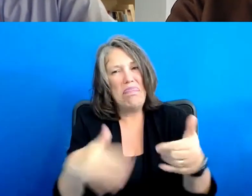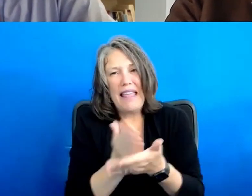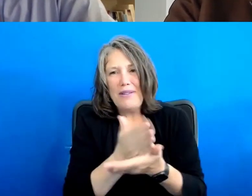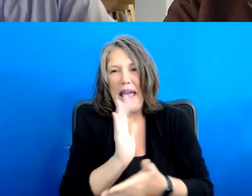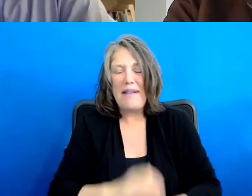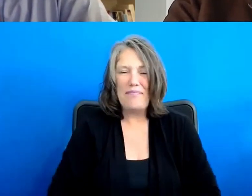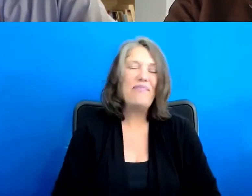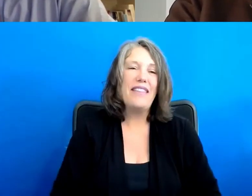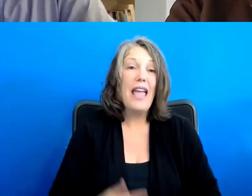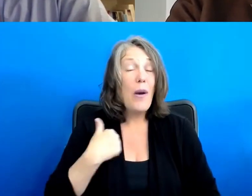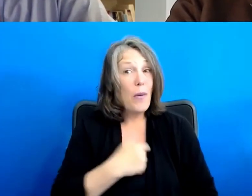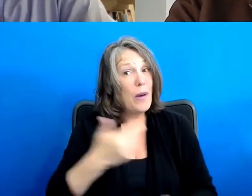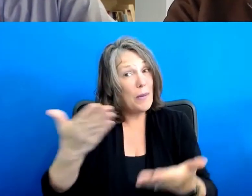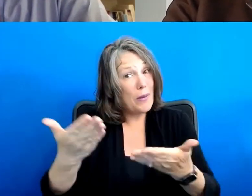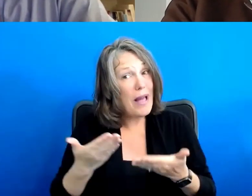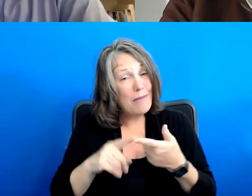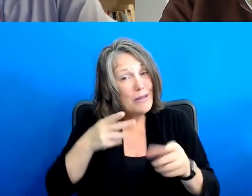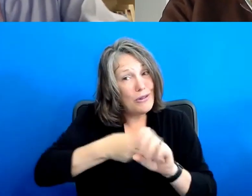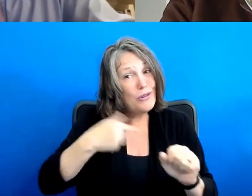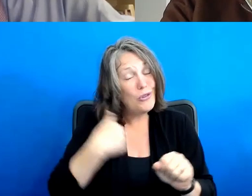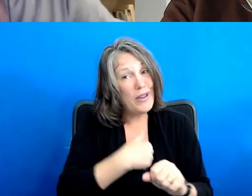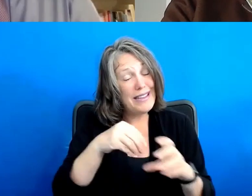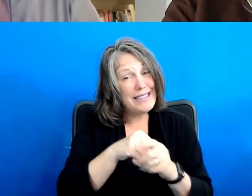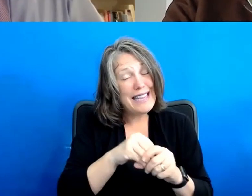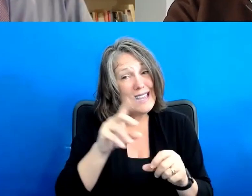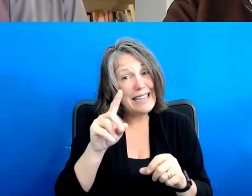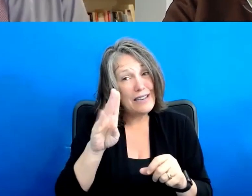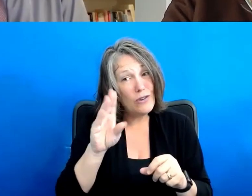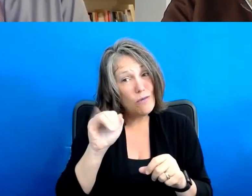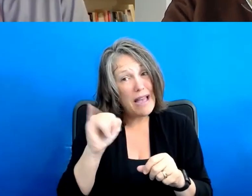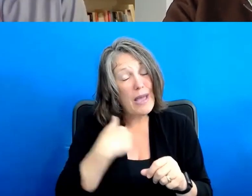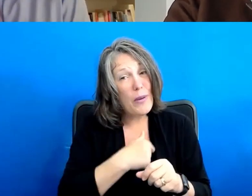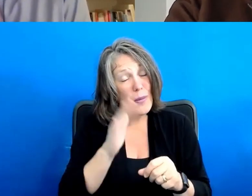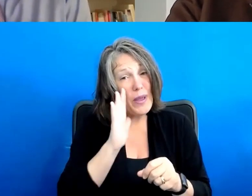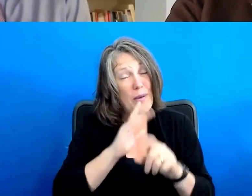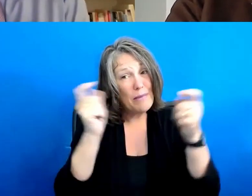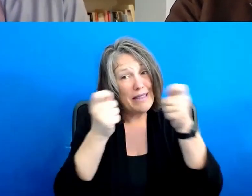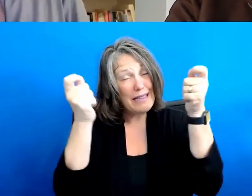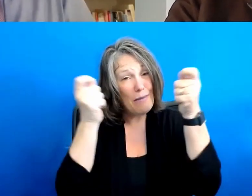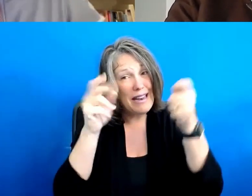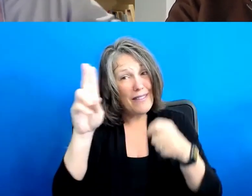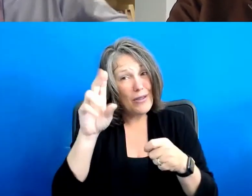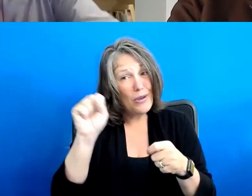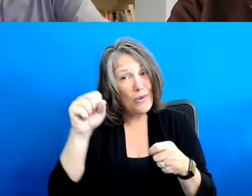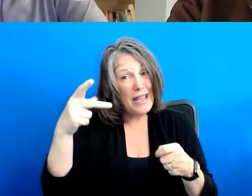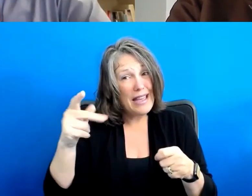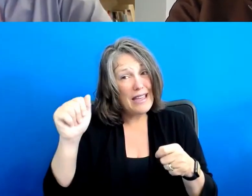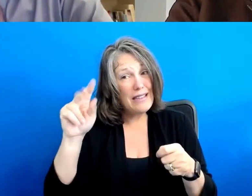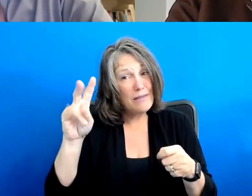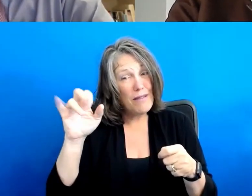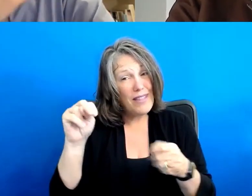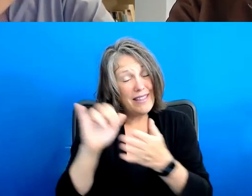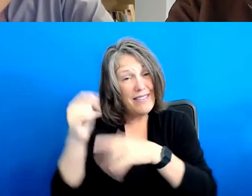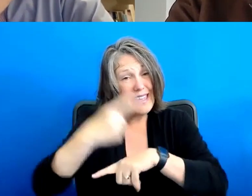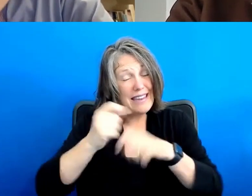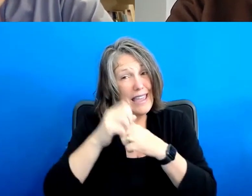Yeah. Well, we welcome you to come join us in Dubai. We will be celebrating in the US Pavilion that day with St. Cloud